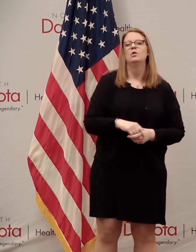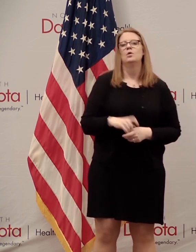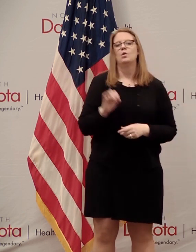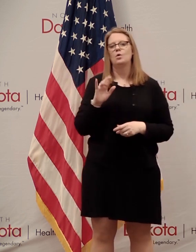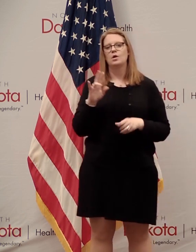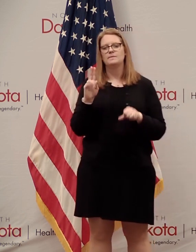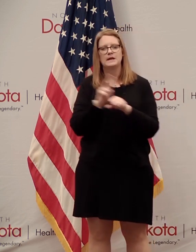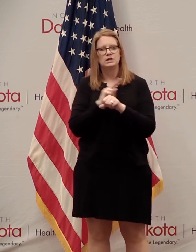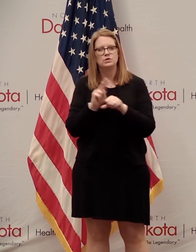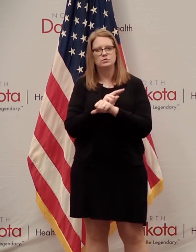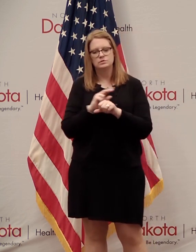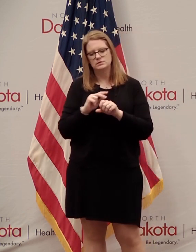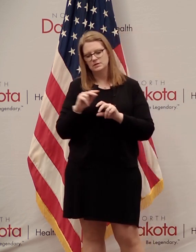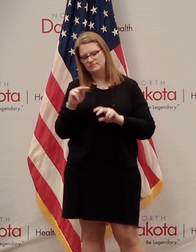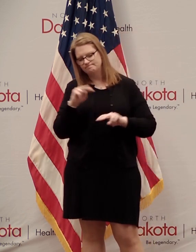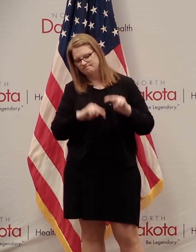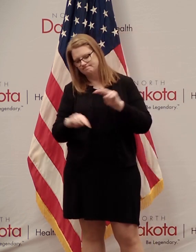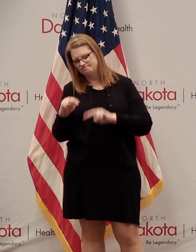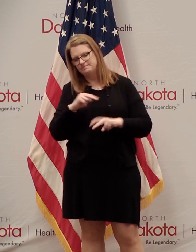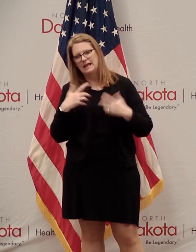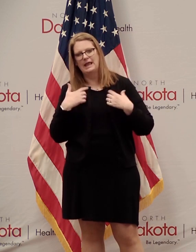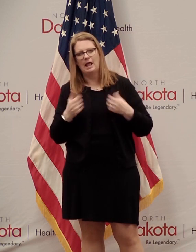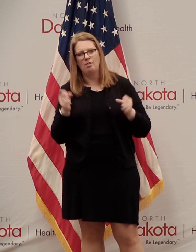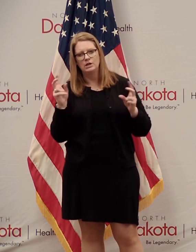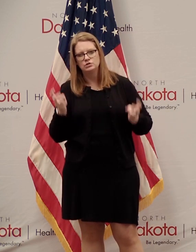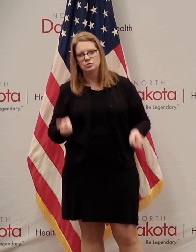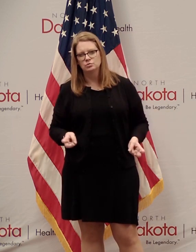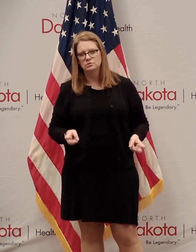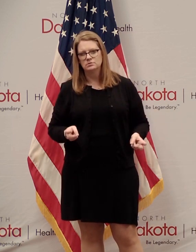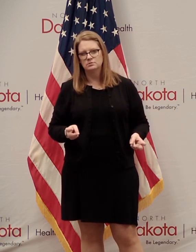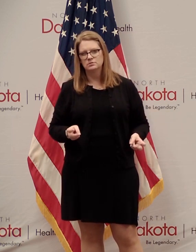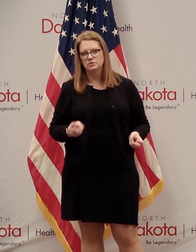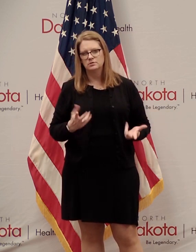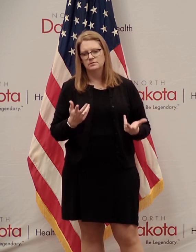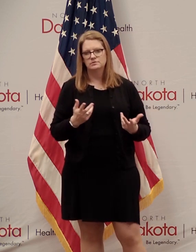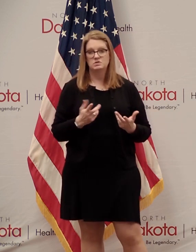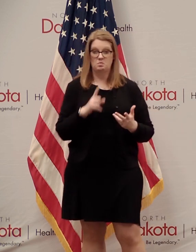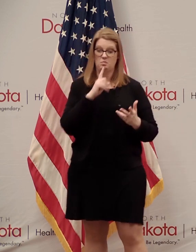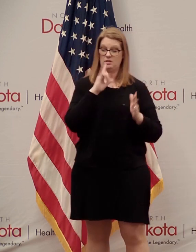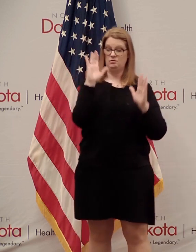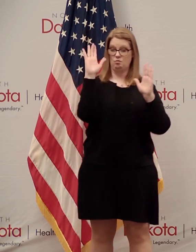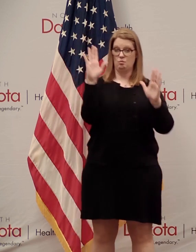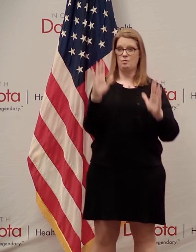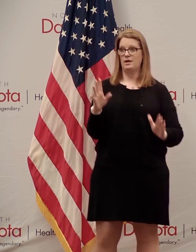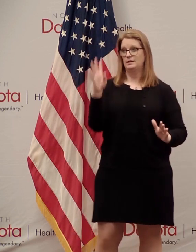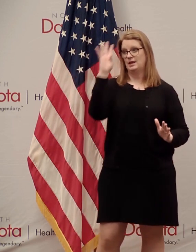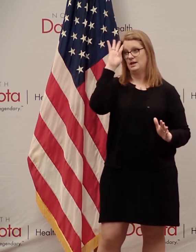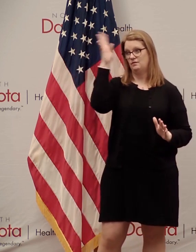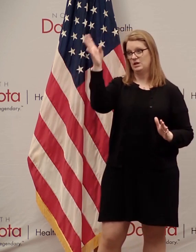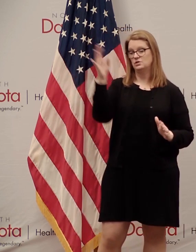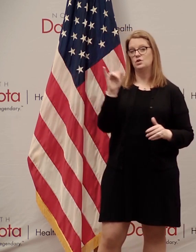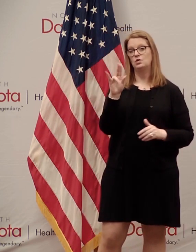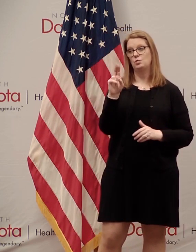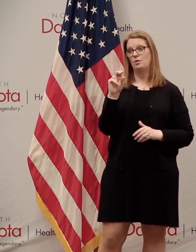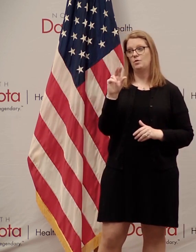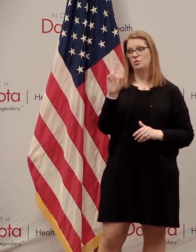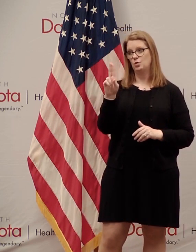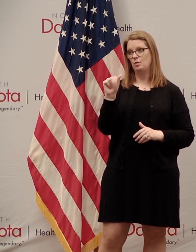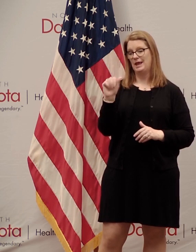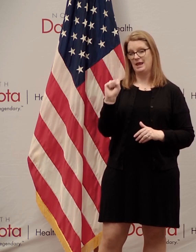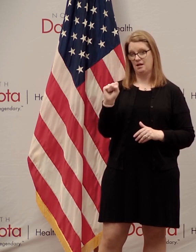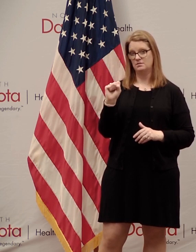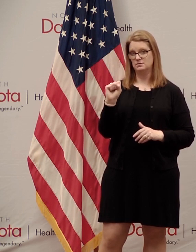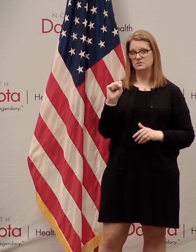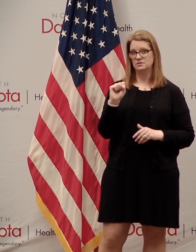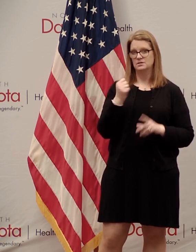detect health issues. So again, those are some great examples and some great innovation of how UAS could be used in a health